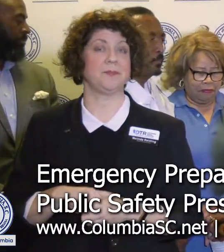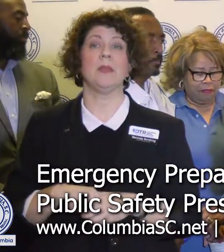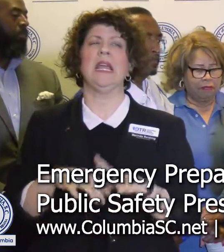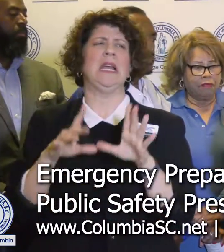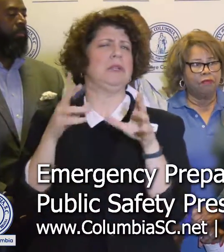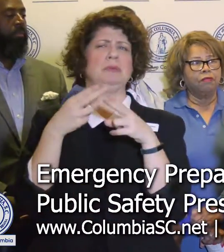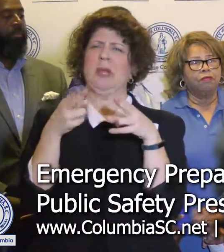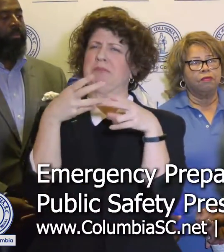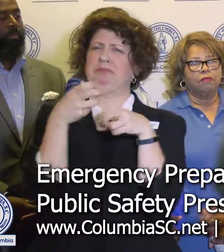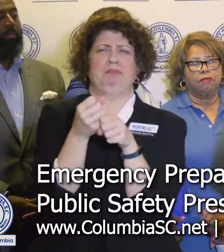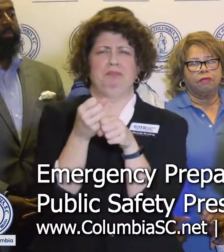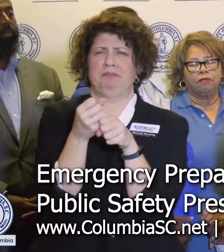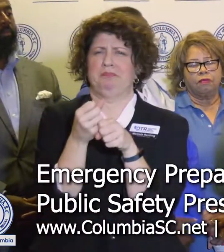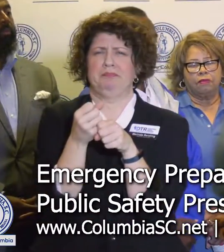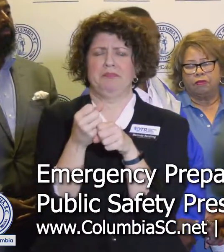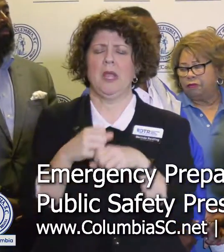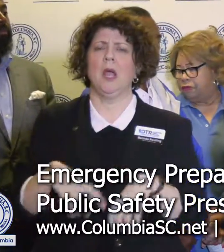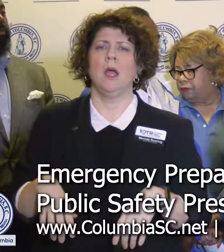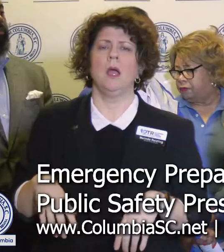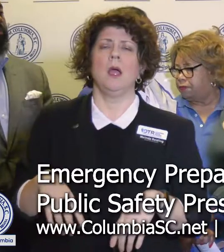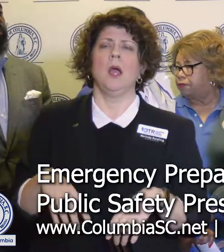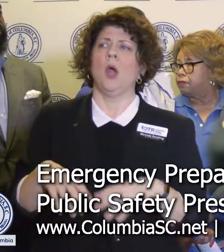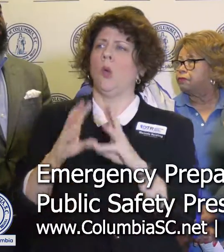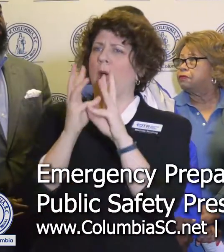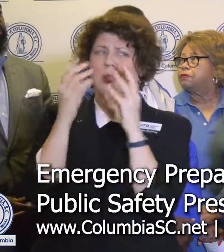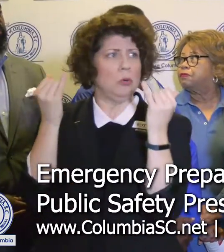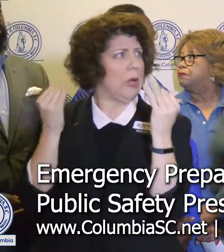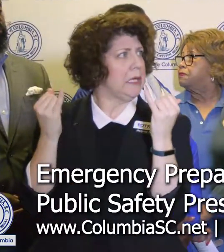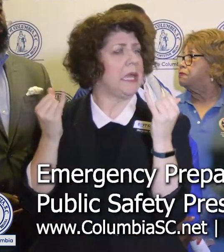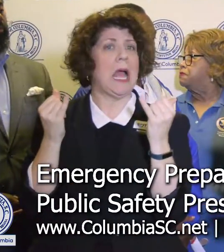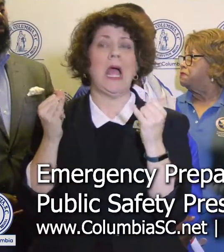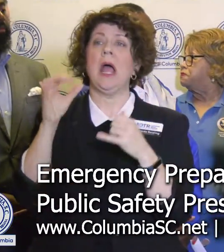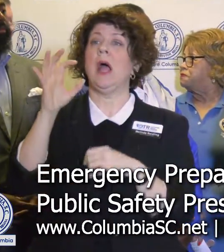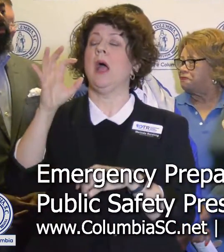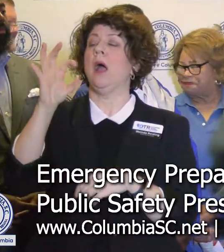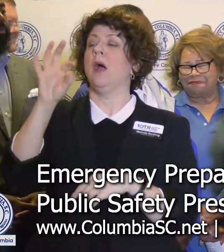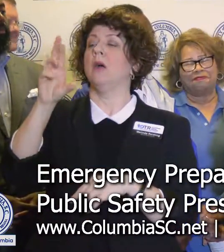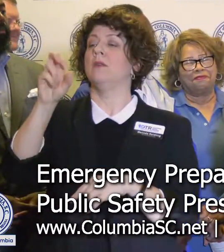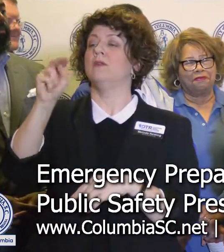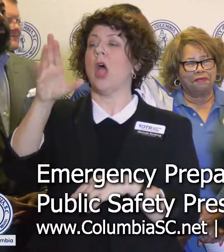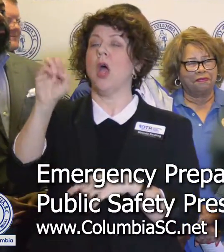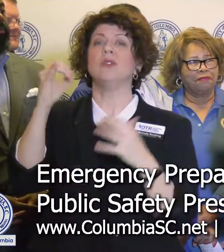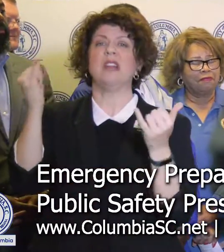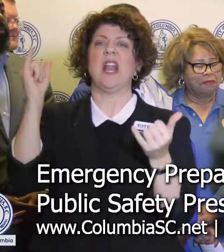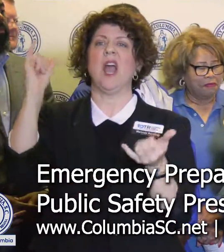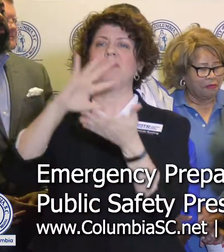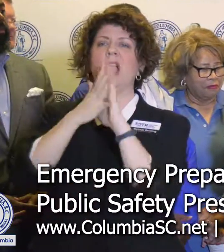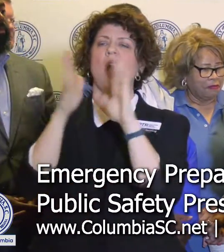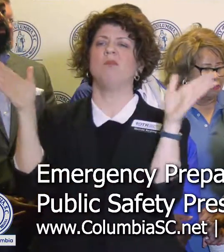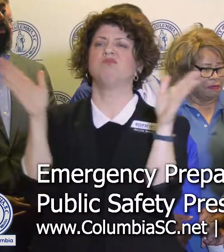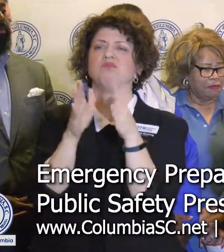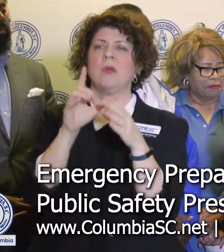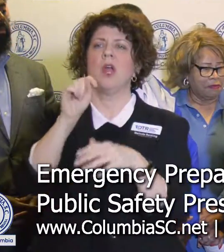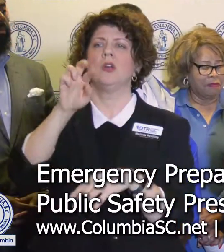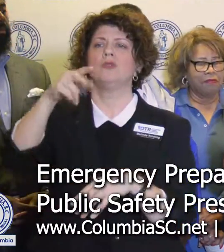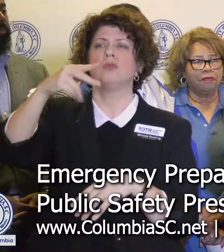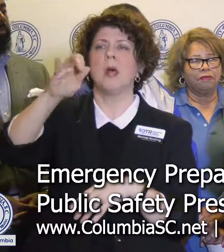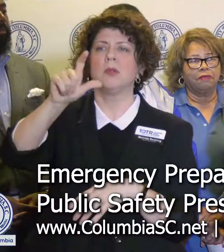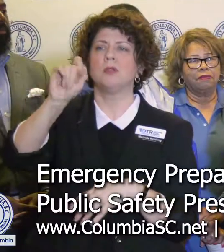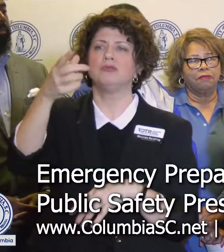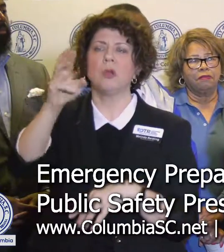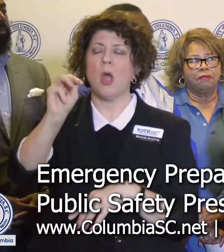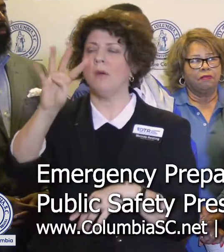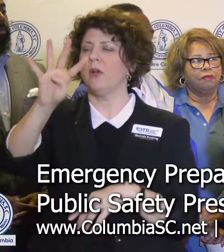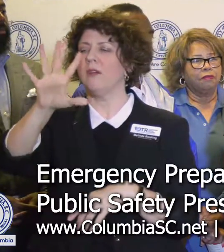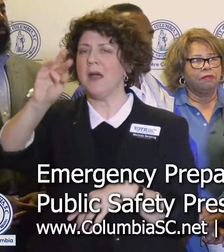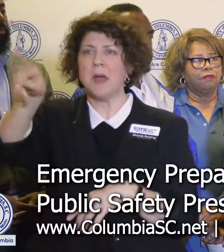Just a real quick update on EOC operations. The weather right now, currently Florence has been downgraded to a tropical storm. The winds are 45